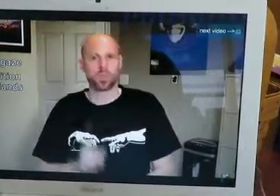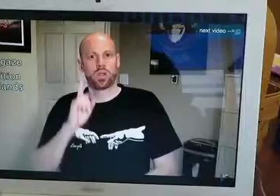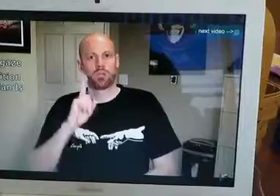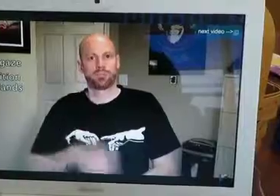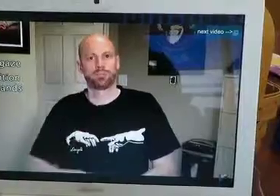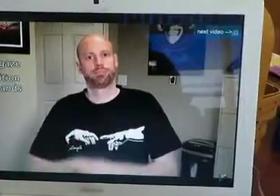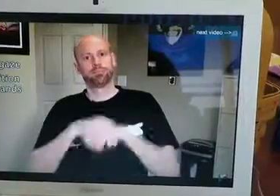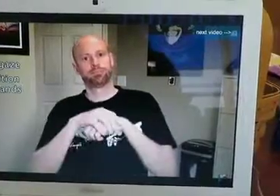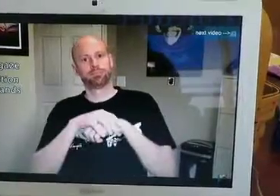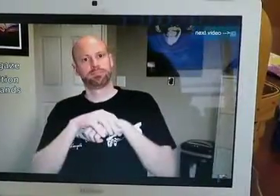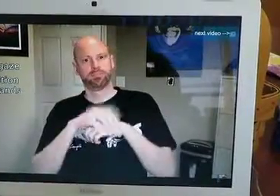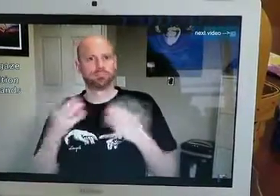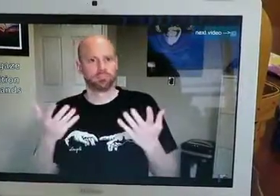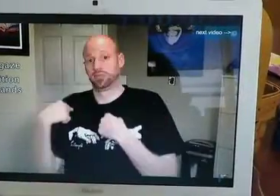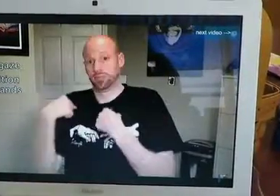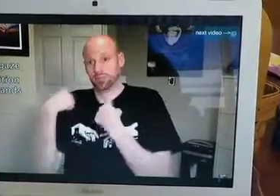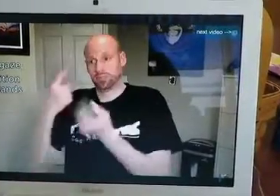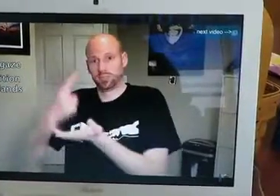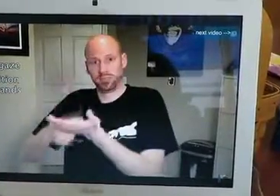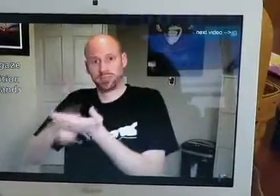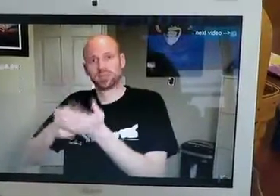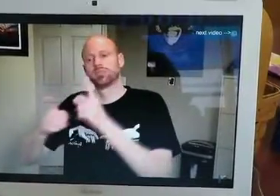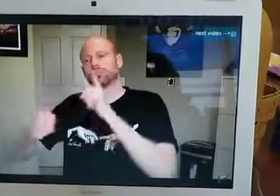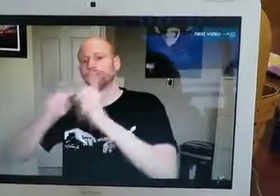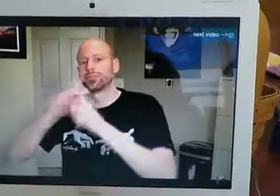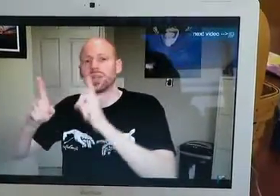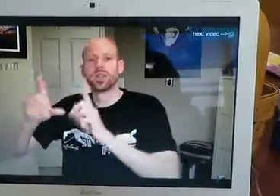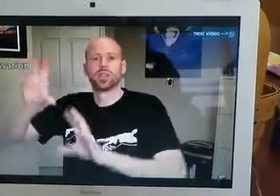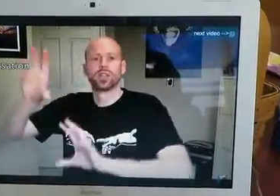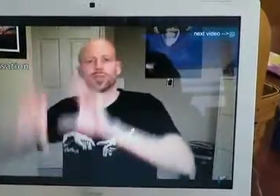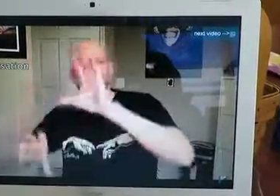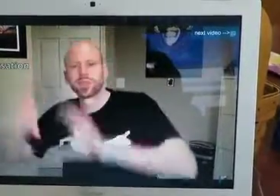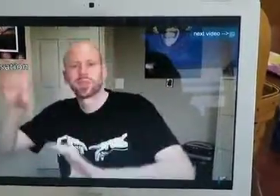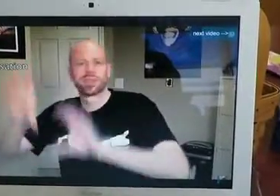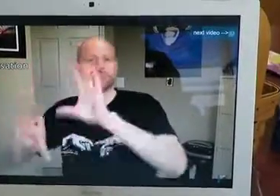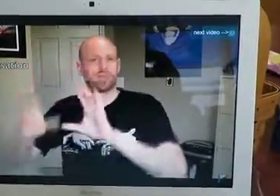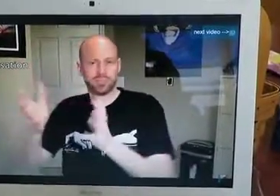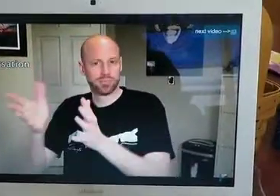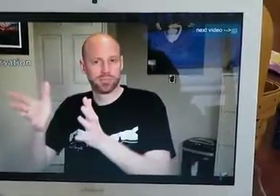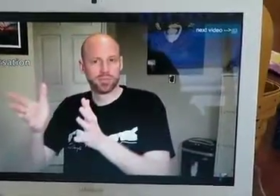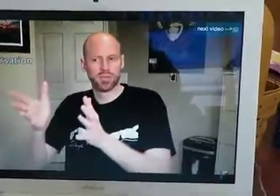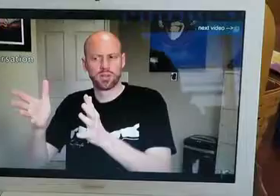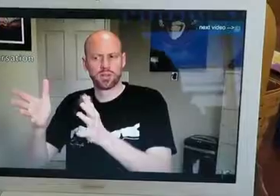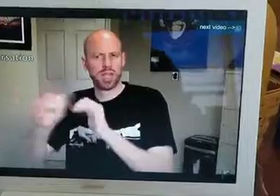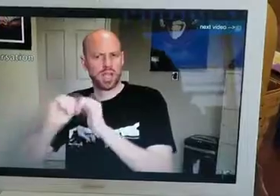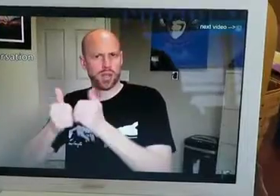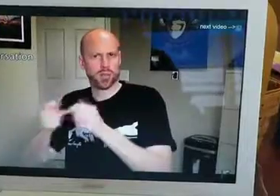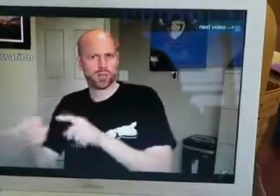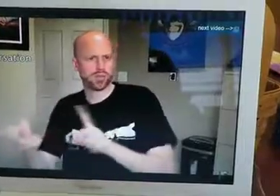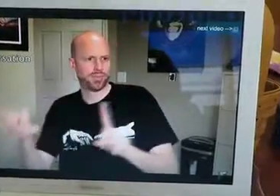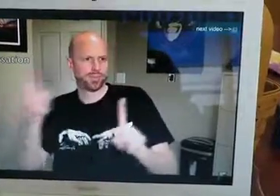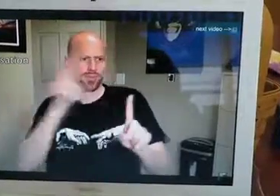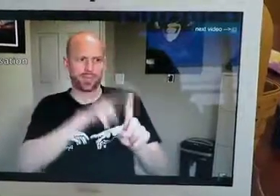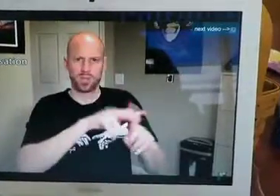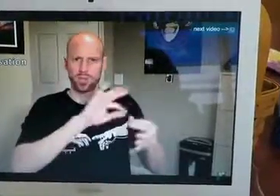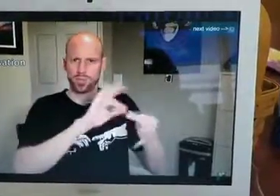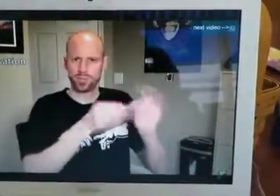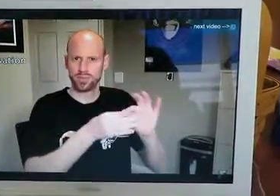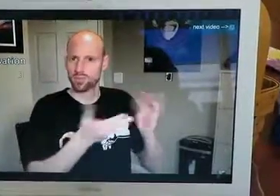Whether it's up high or down low. And since we just discussed conversation style, how do you